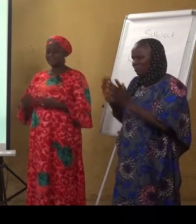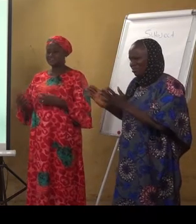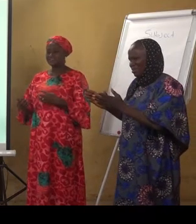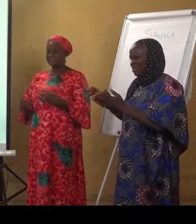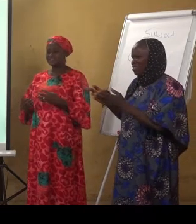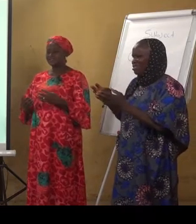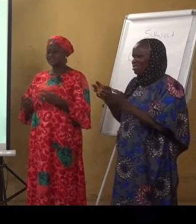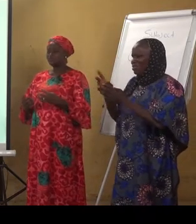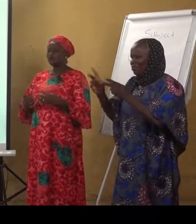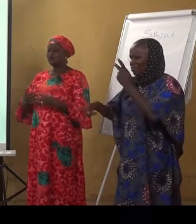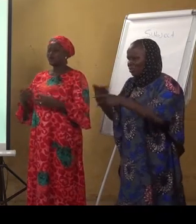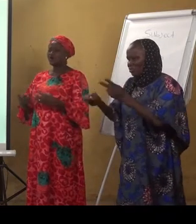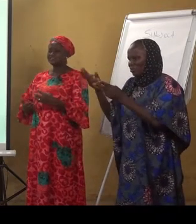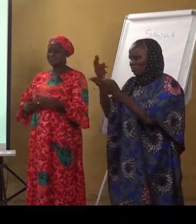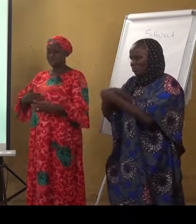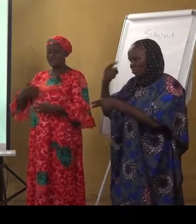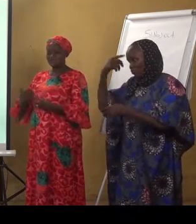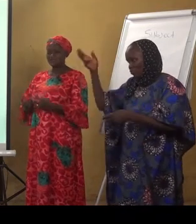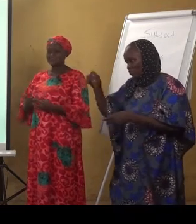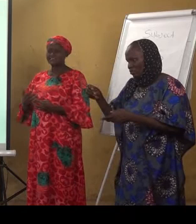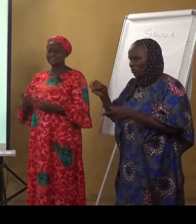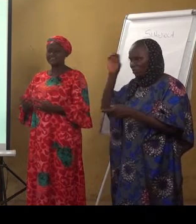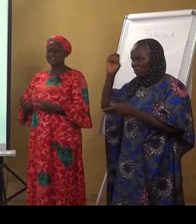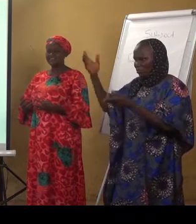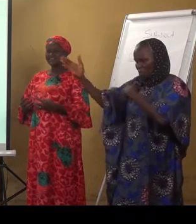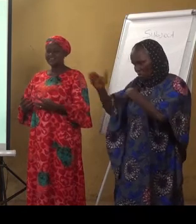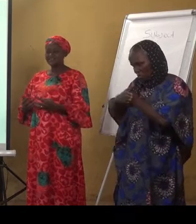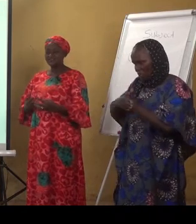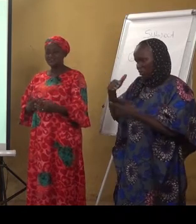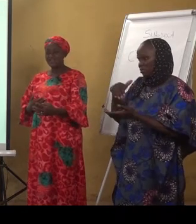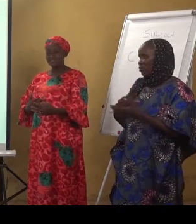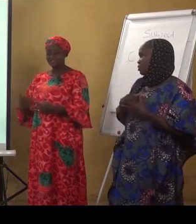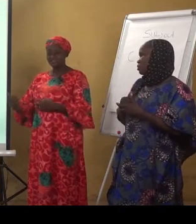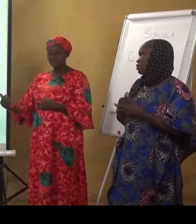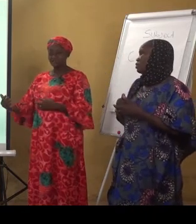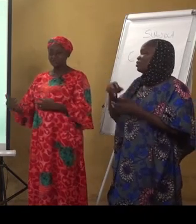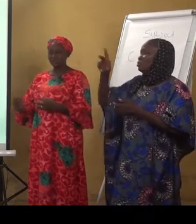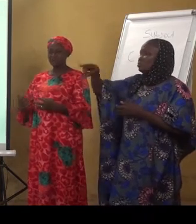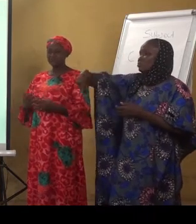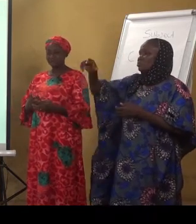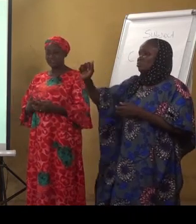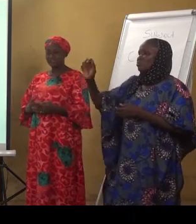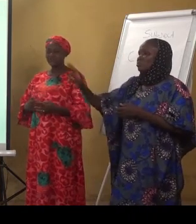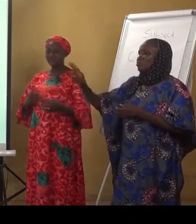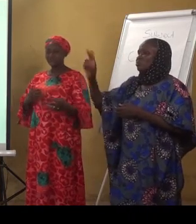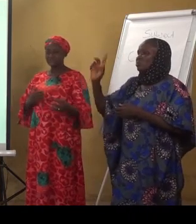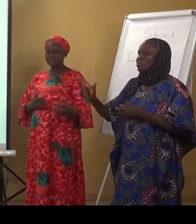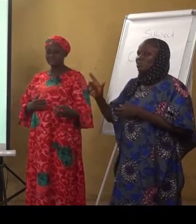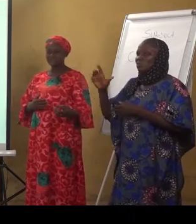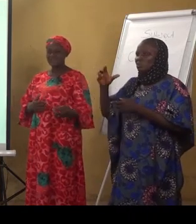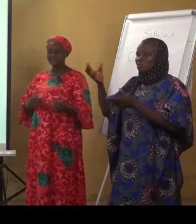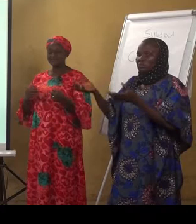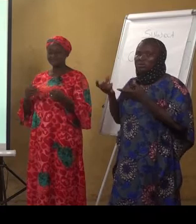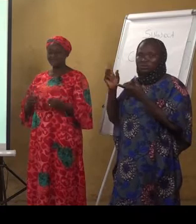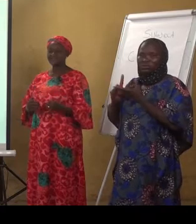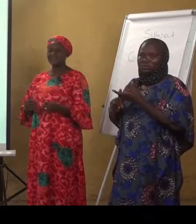So I tend to see that Paul wanted to actually see the relationship between